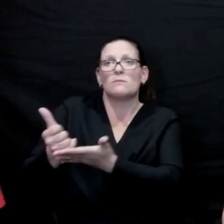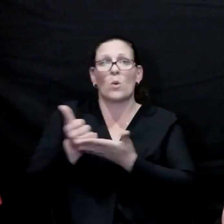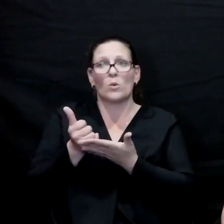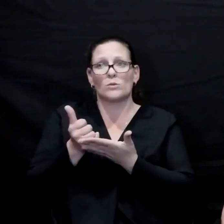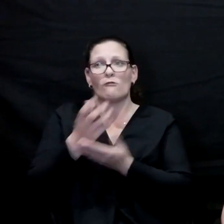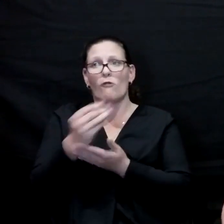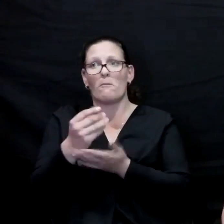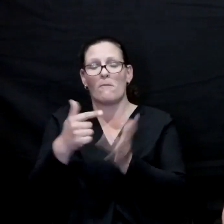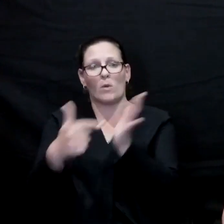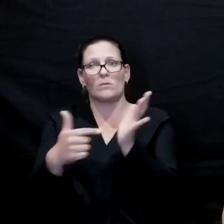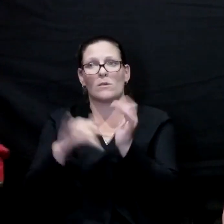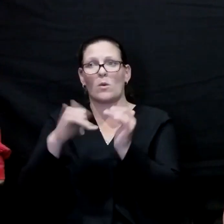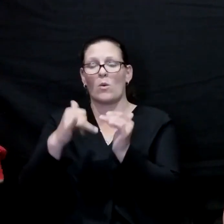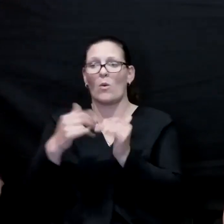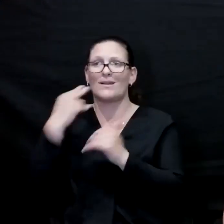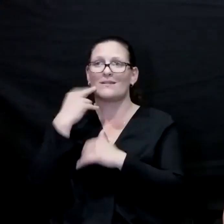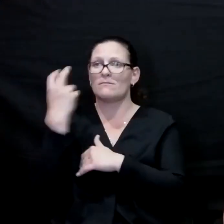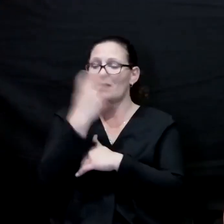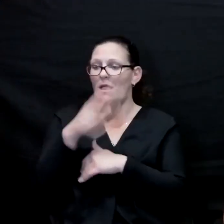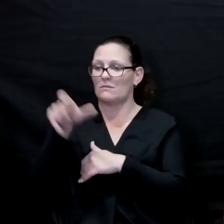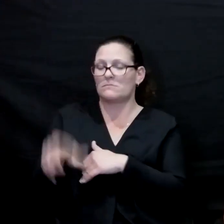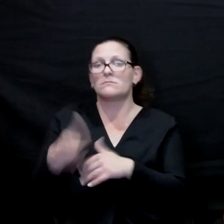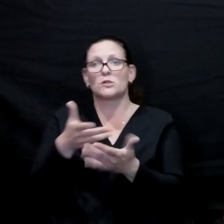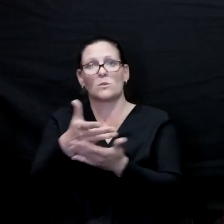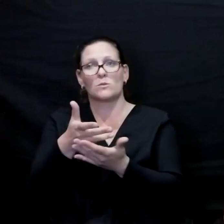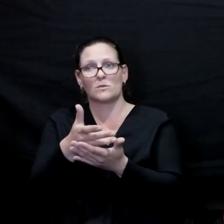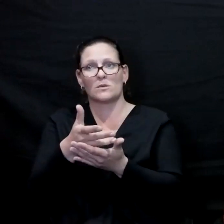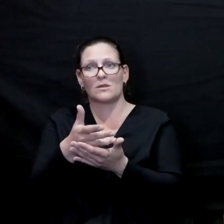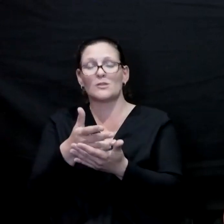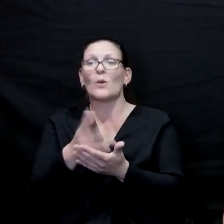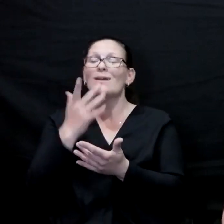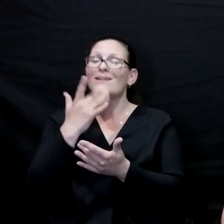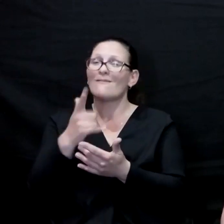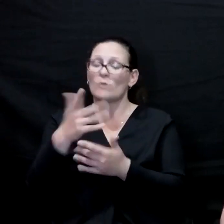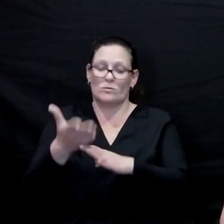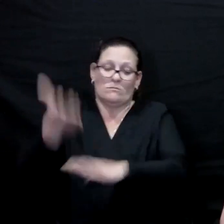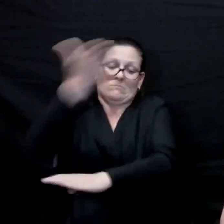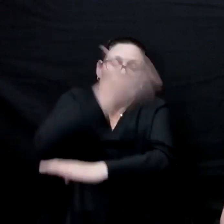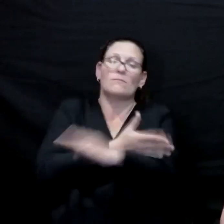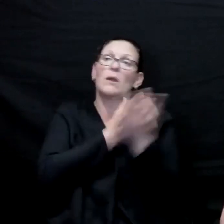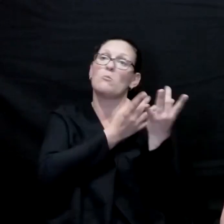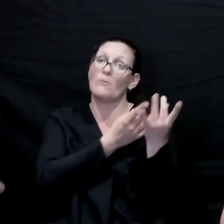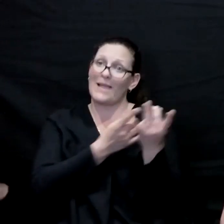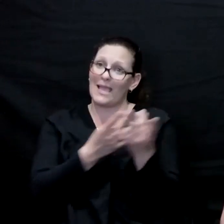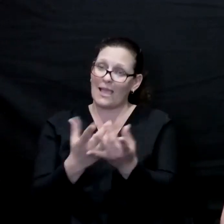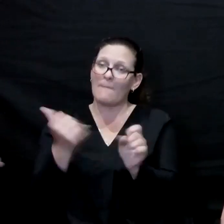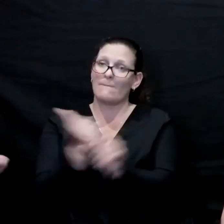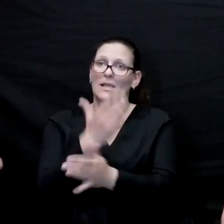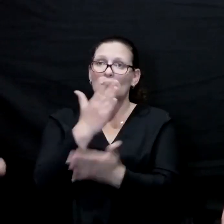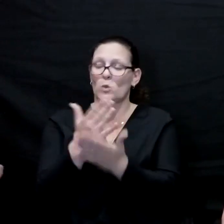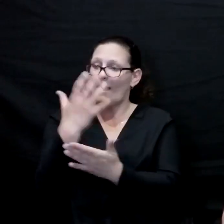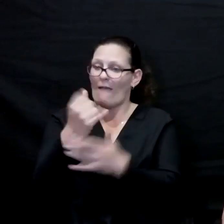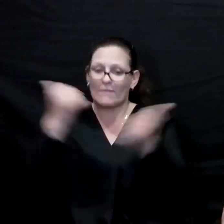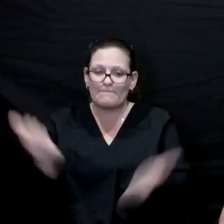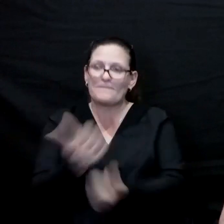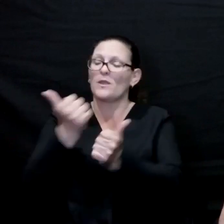you do, the better the outcome. And, you know, hopefully you won't have to go to an internal review. You know, so